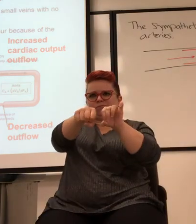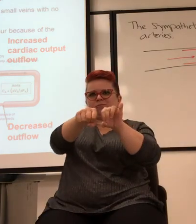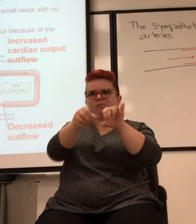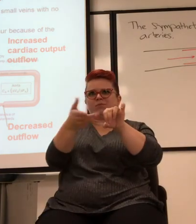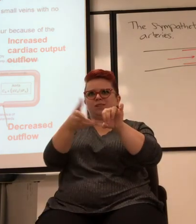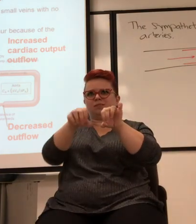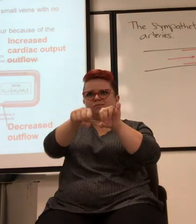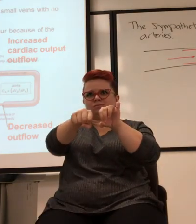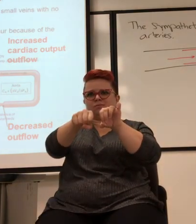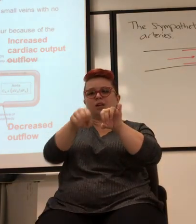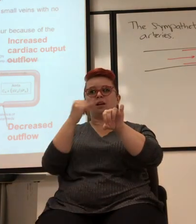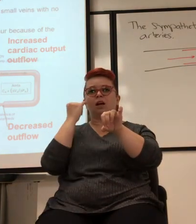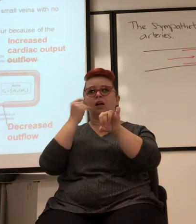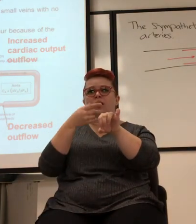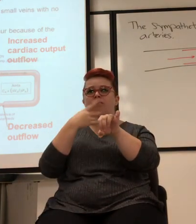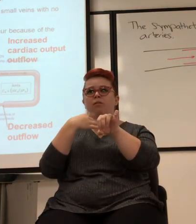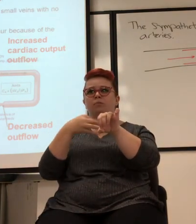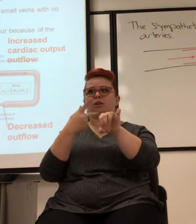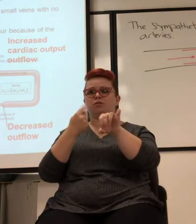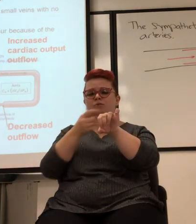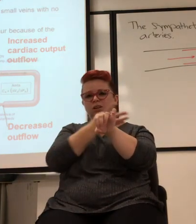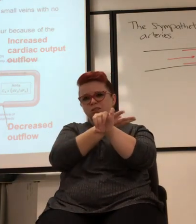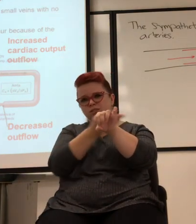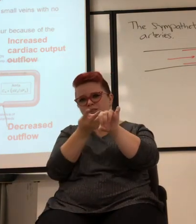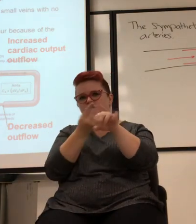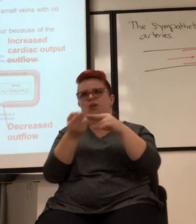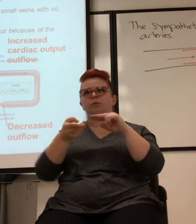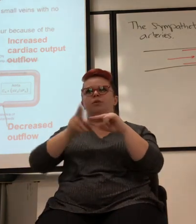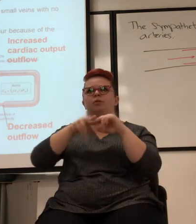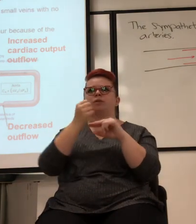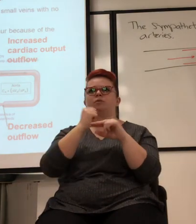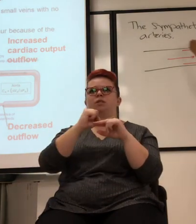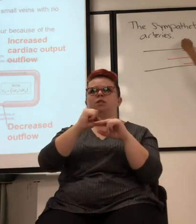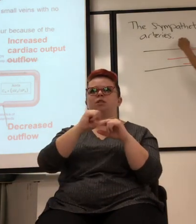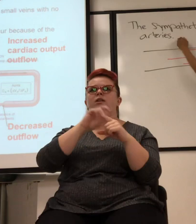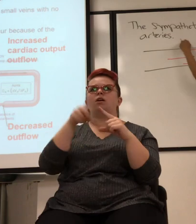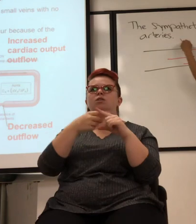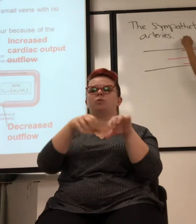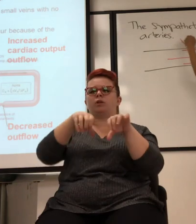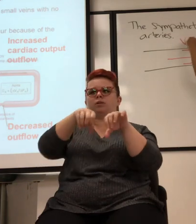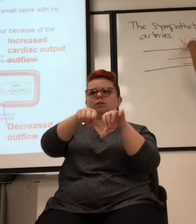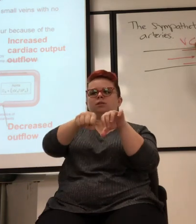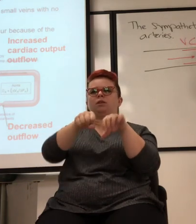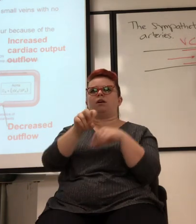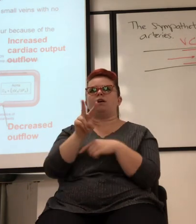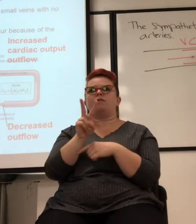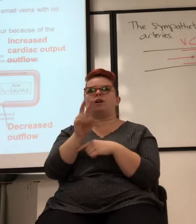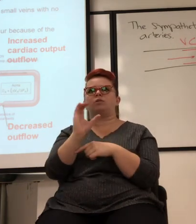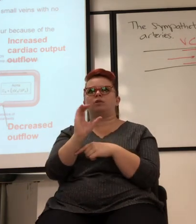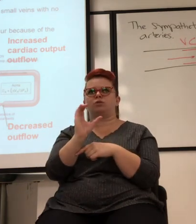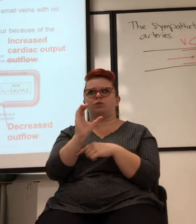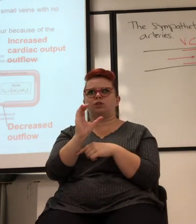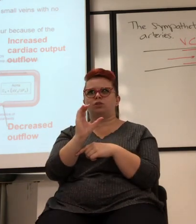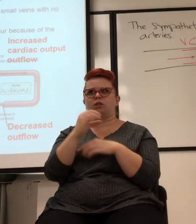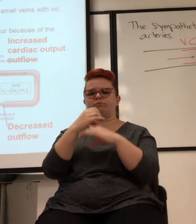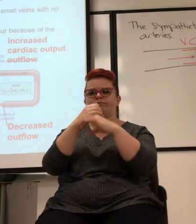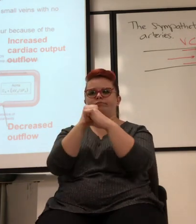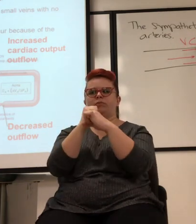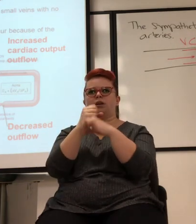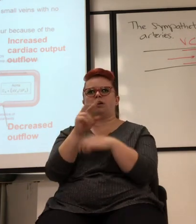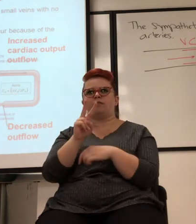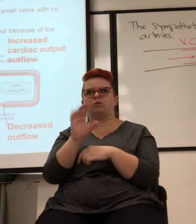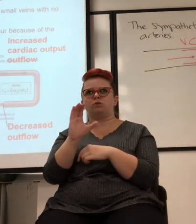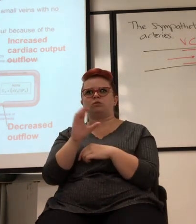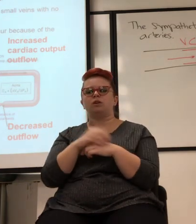You increase the resistance to blood flow. So what we say is when you vasoconstrict, VC, you